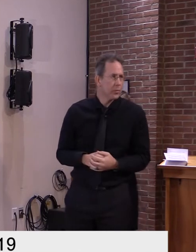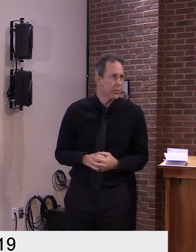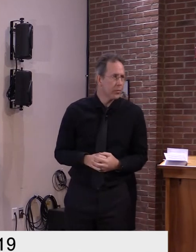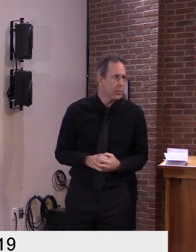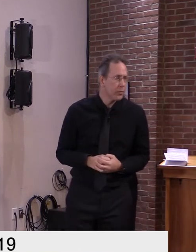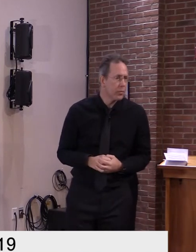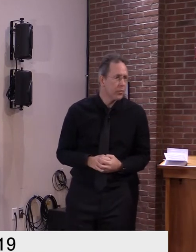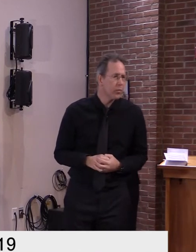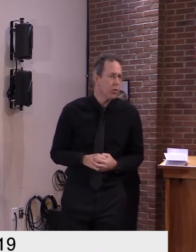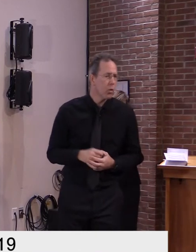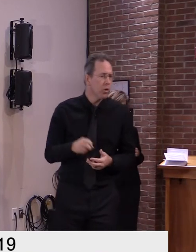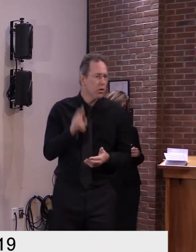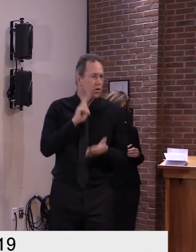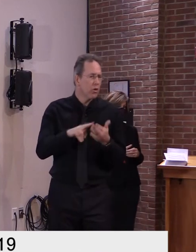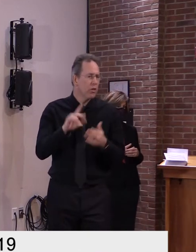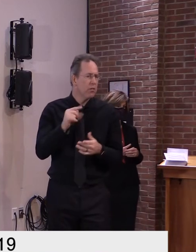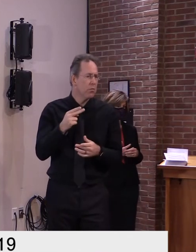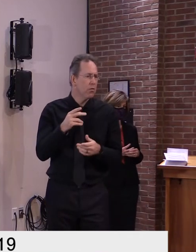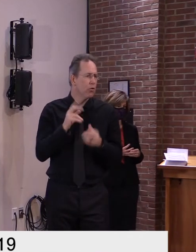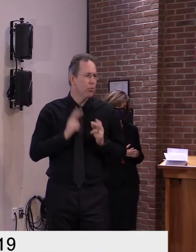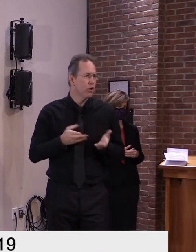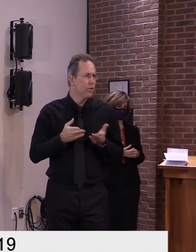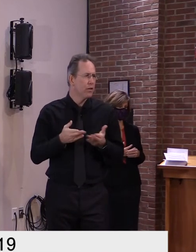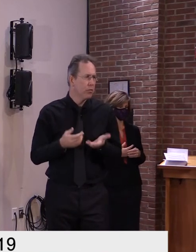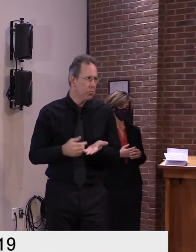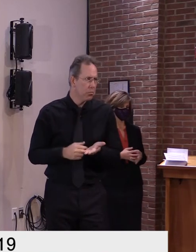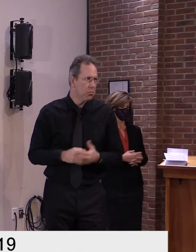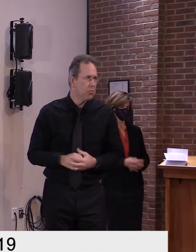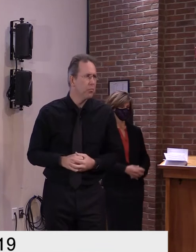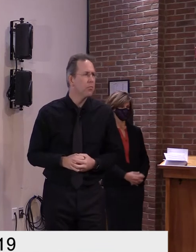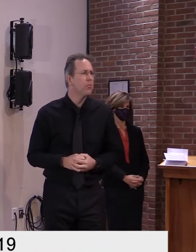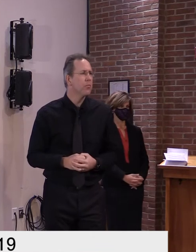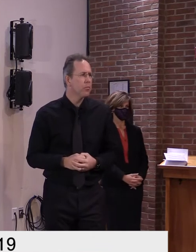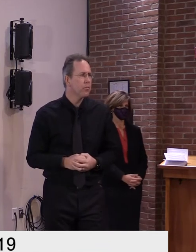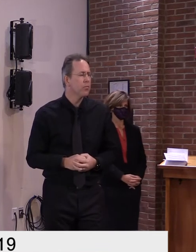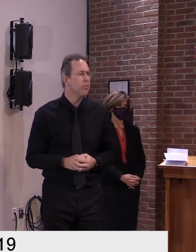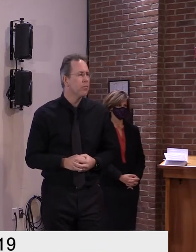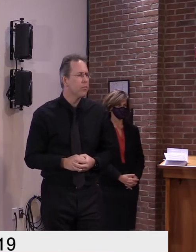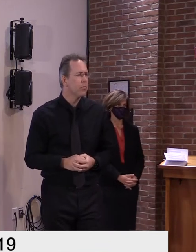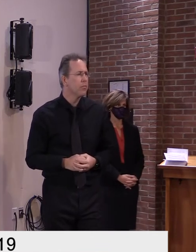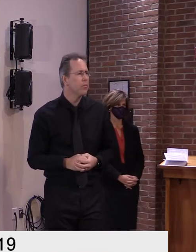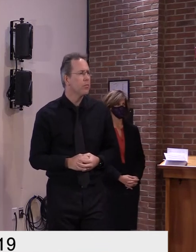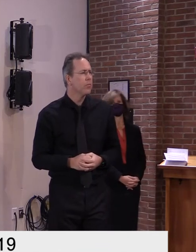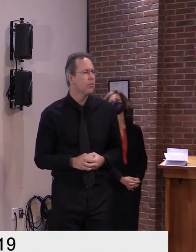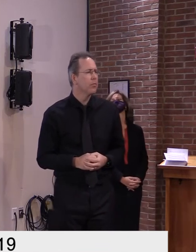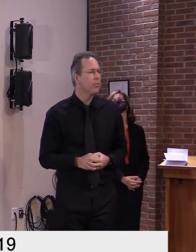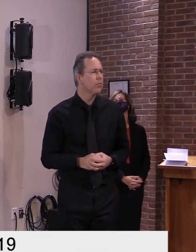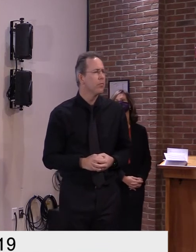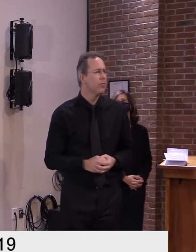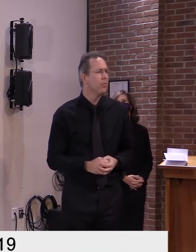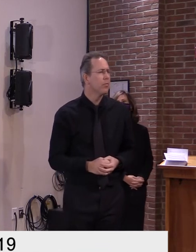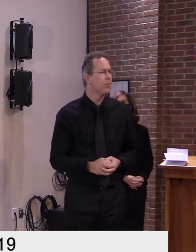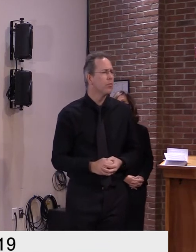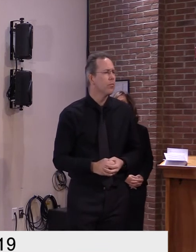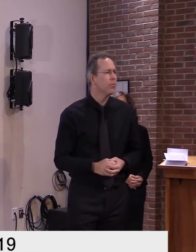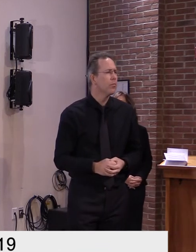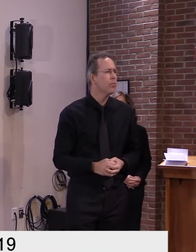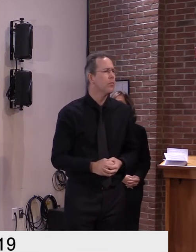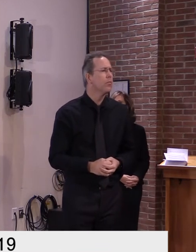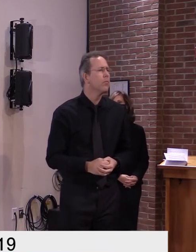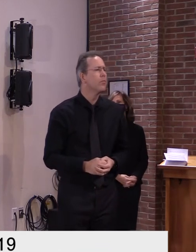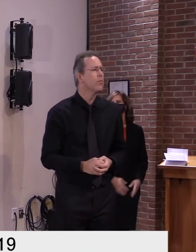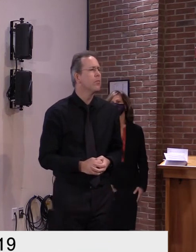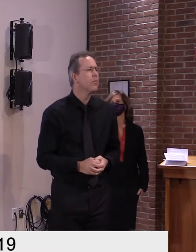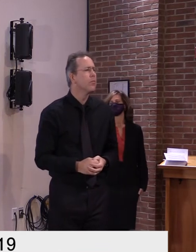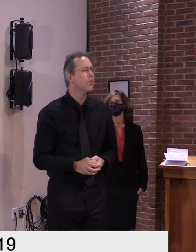your sessions were this week with the officials from Essex and Orleans County. And did you learn anything from them, or have any action